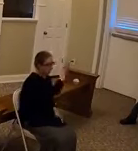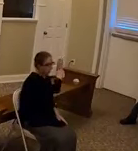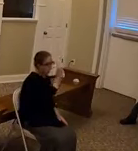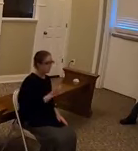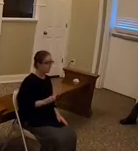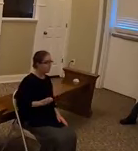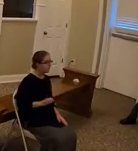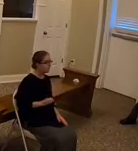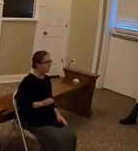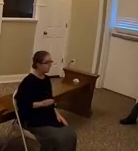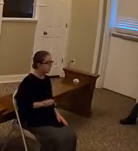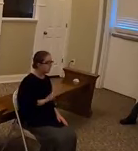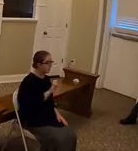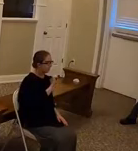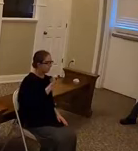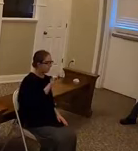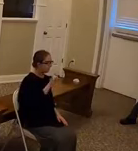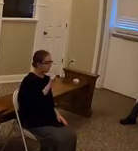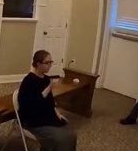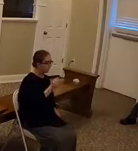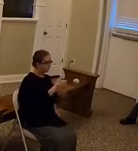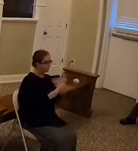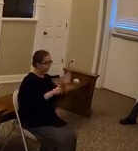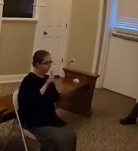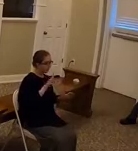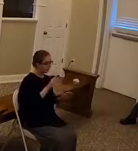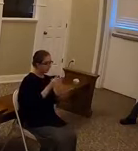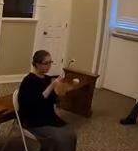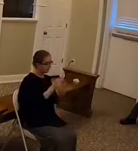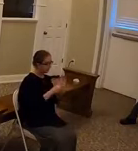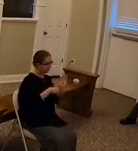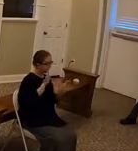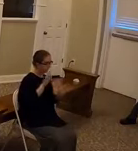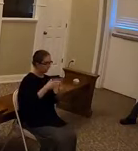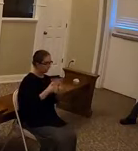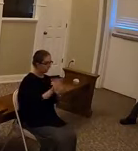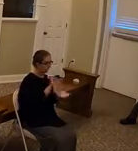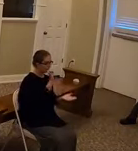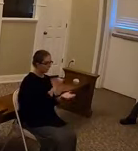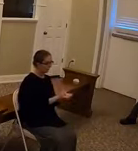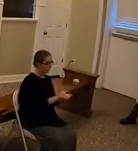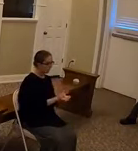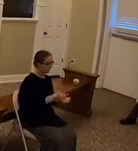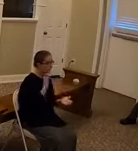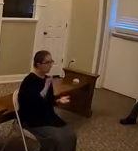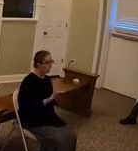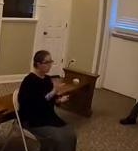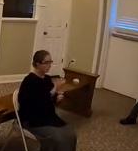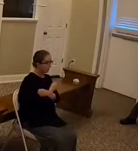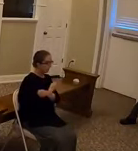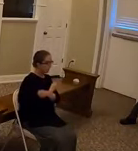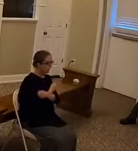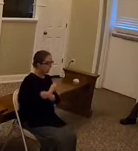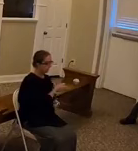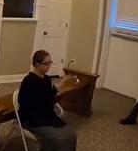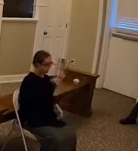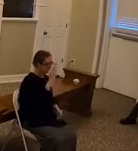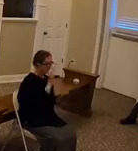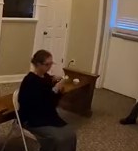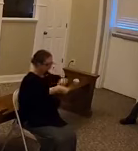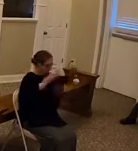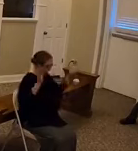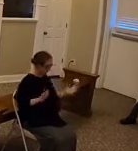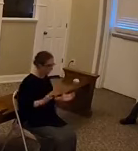Christ. Titus chapter 3, verse 4 says, "But after that, the kindness and love of God our